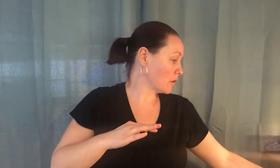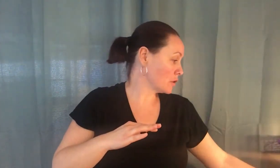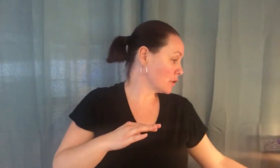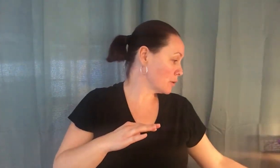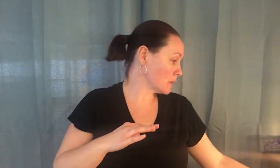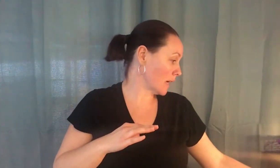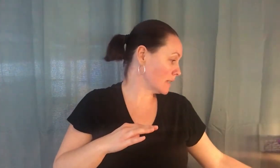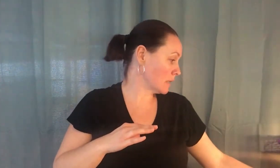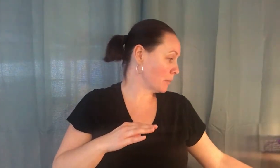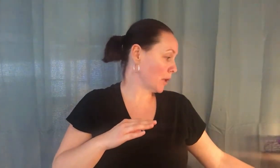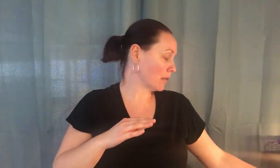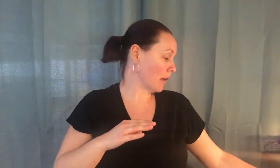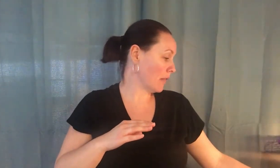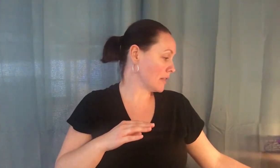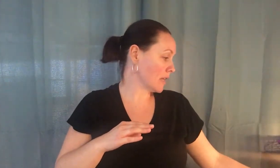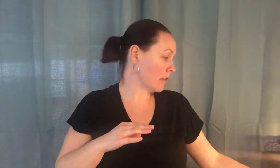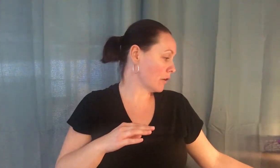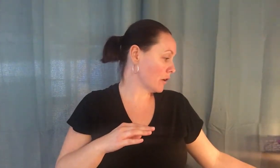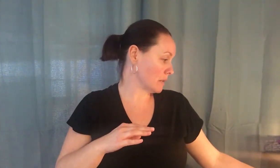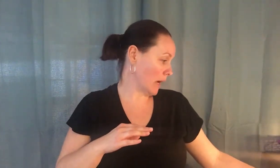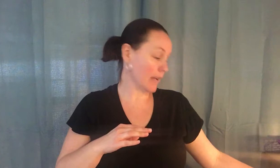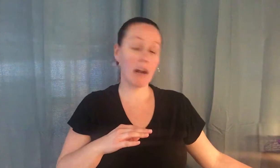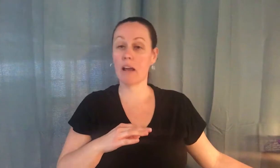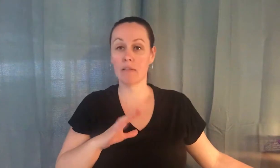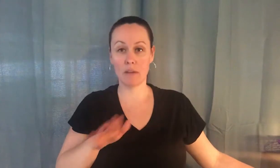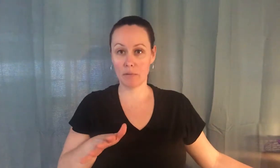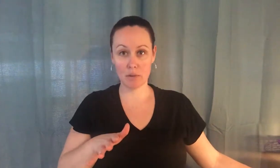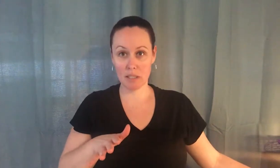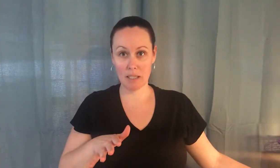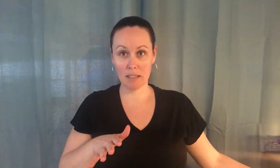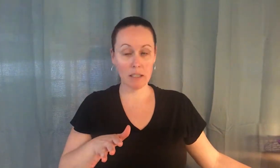There's 2 signs in the book, and this other sign I have never seen